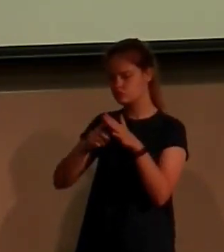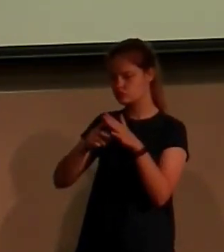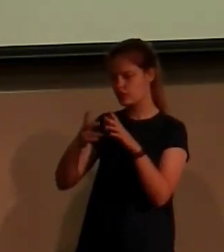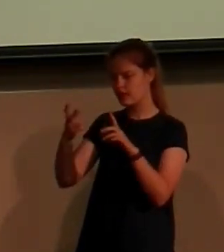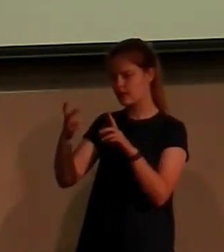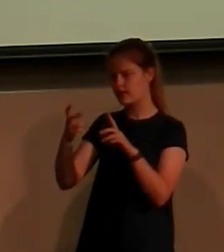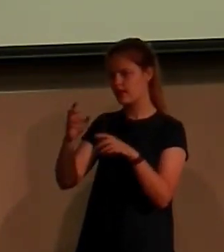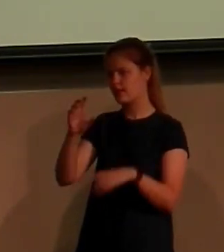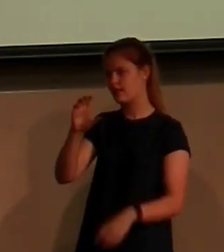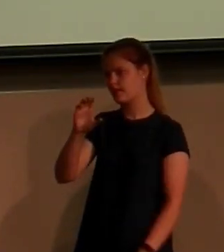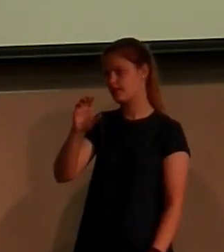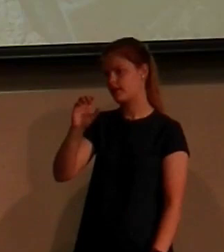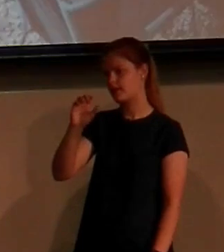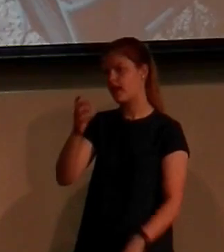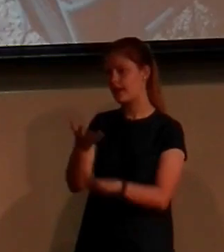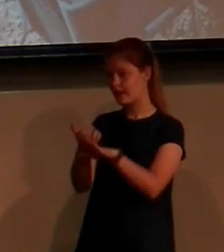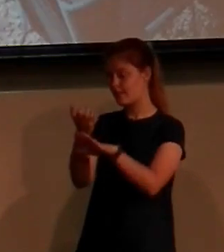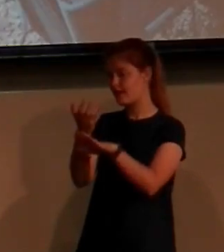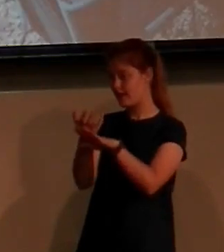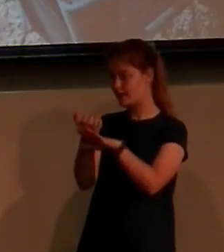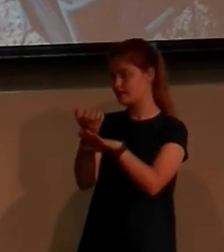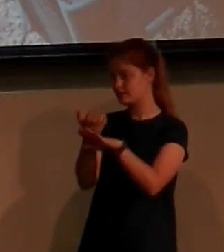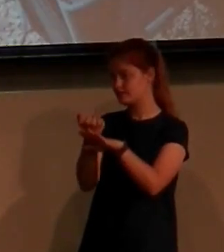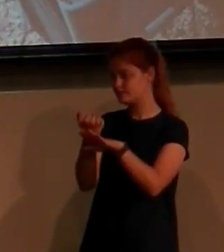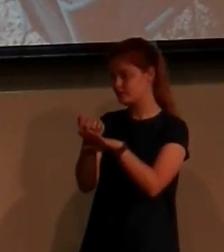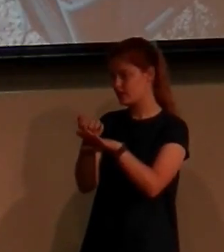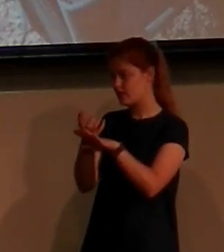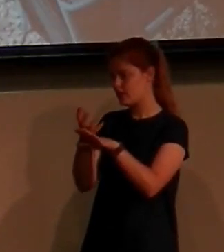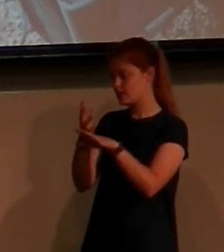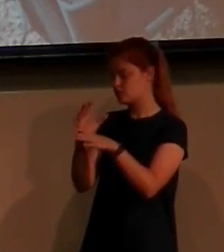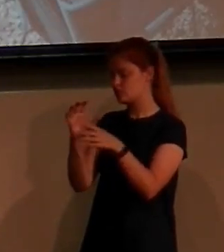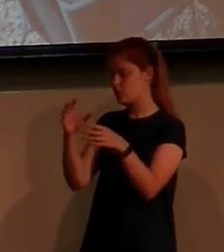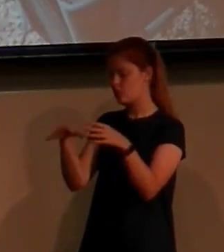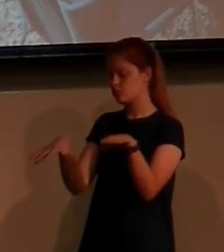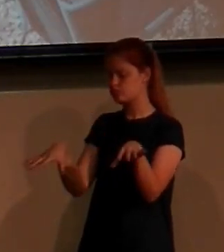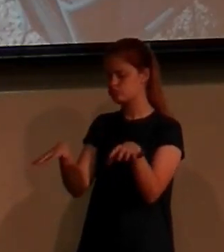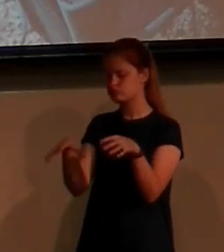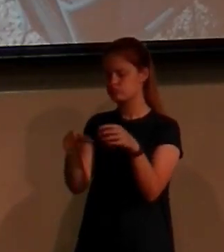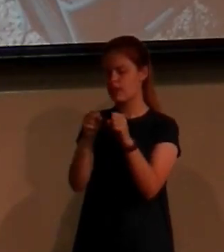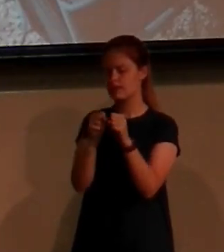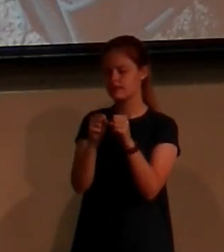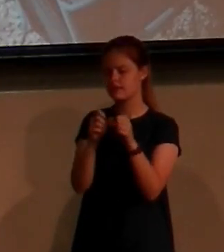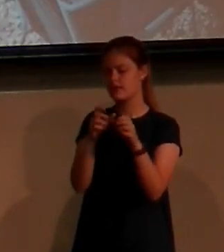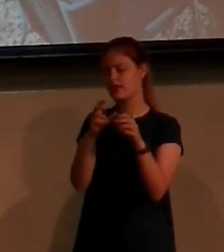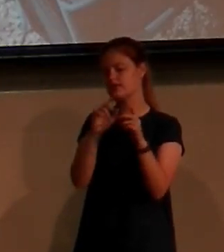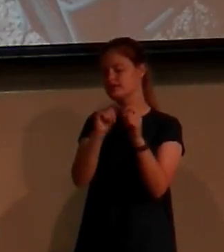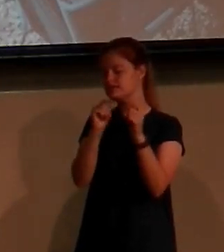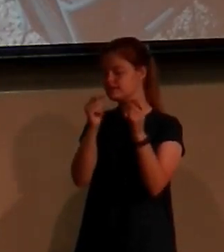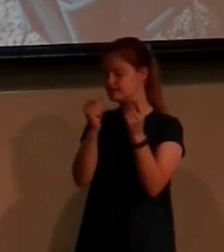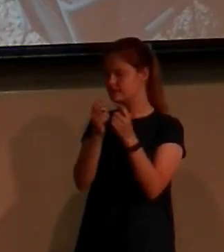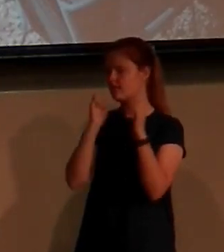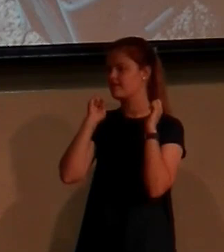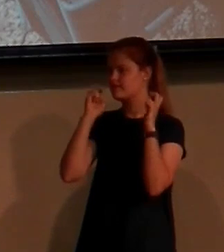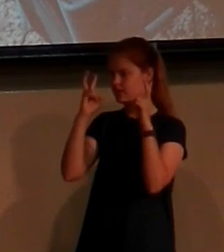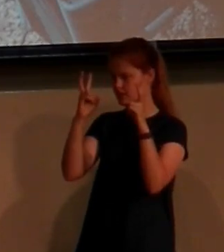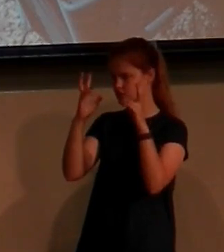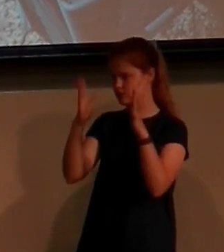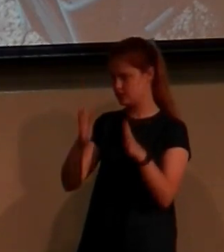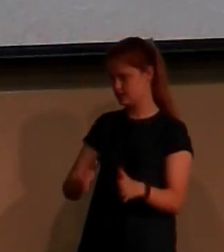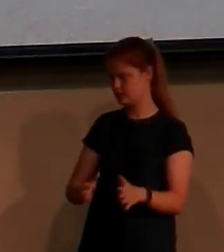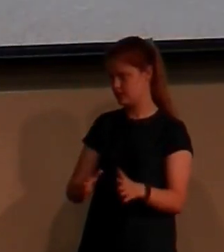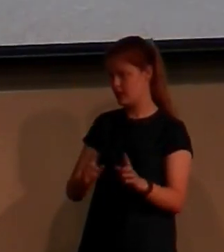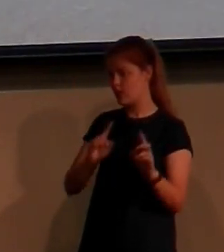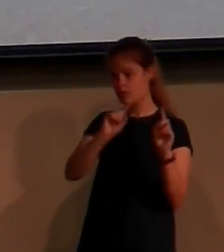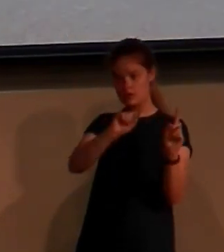arrived. So we put together a team of evangelists and we went